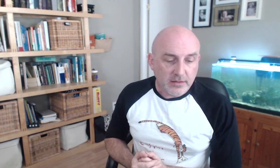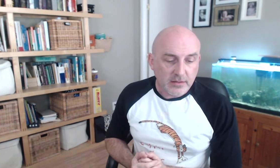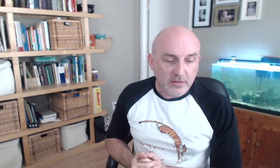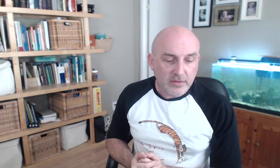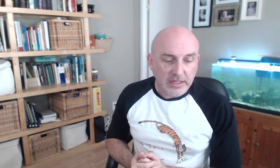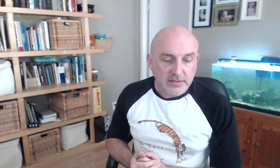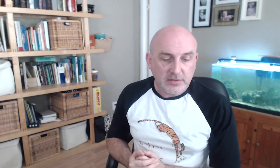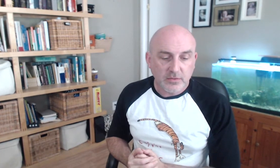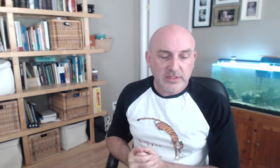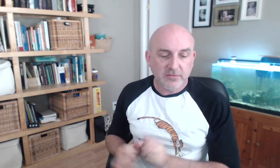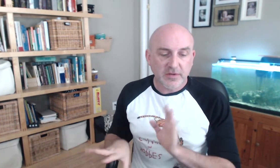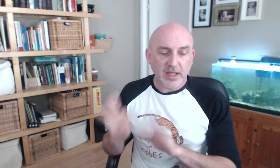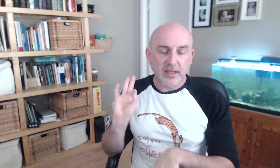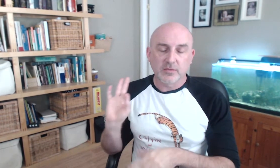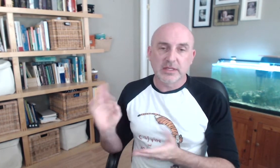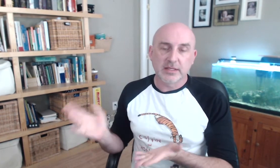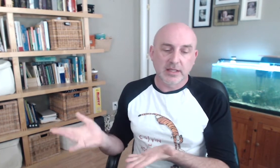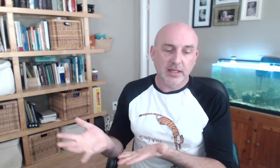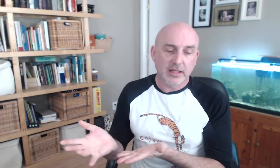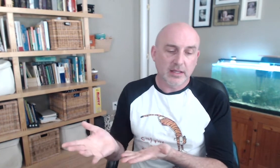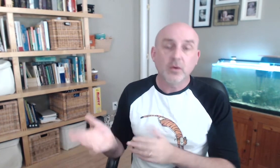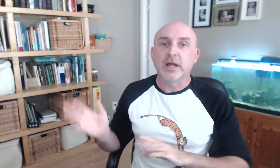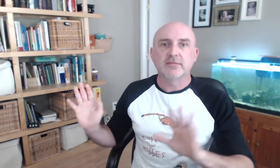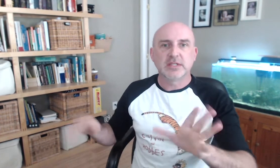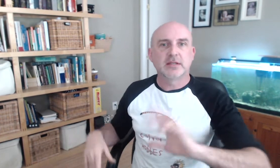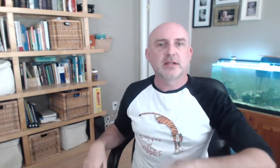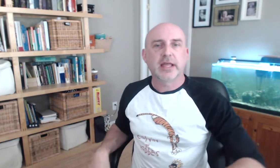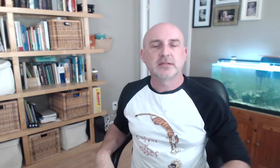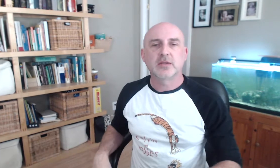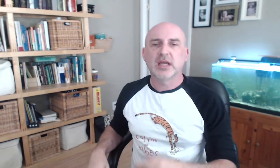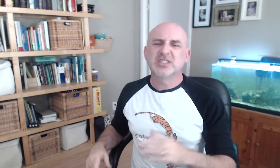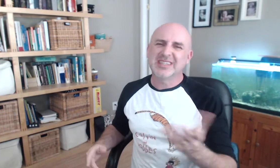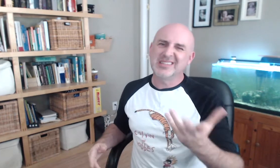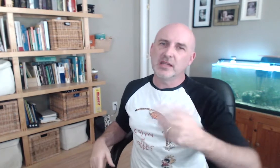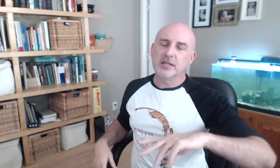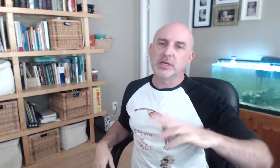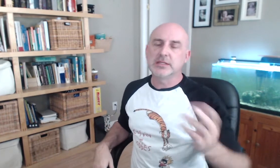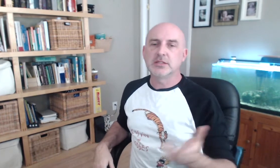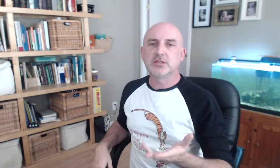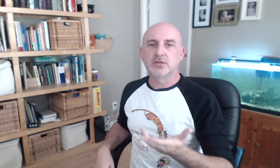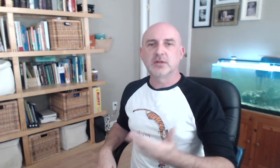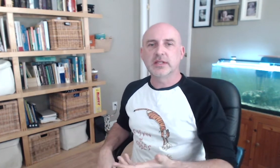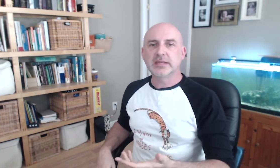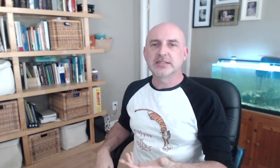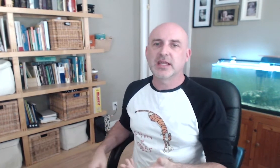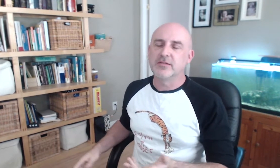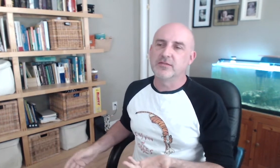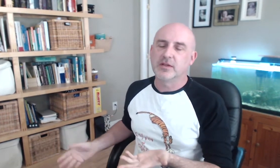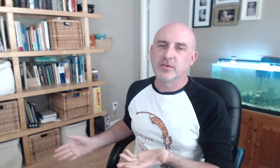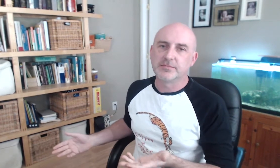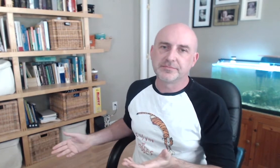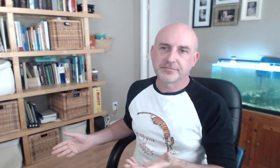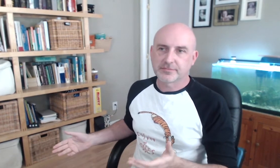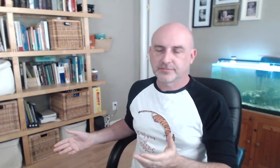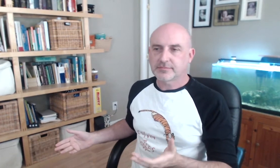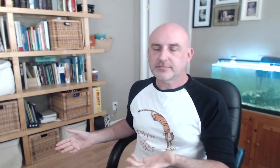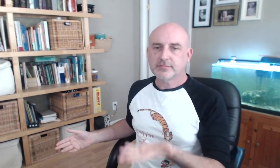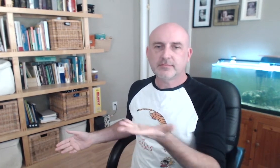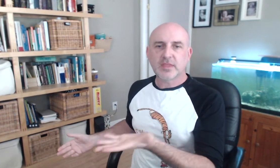All right. So we did find. We did... Oh, I haven't done collect. Okay, I signed it, but I didn't teach you. Collect is kind of a fun one. So